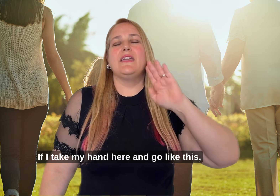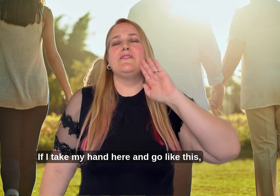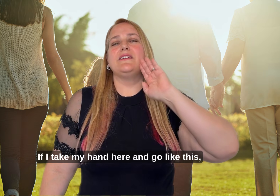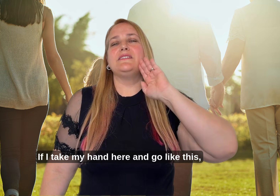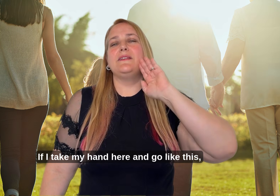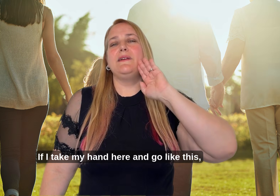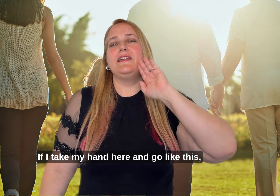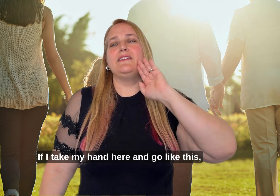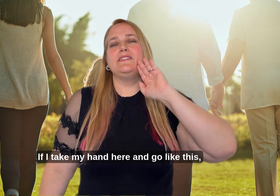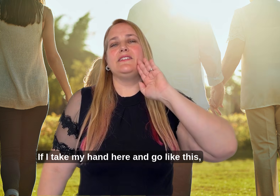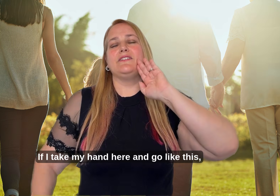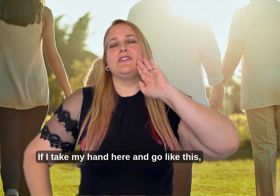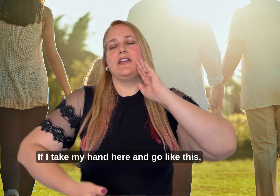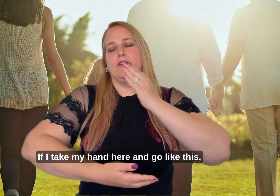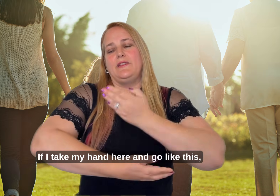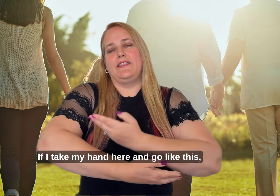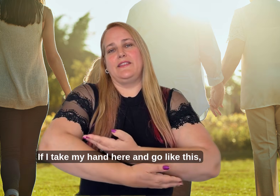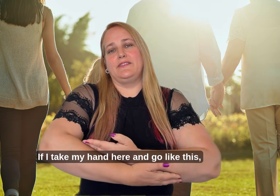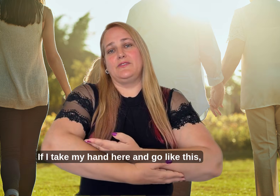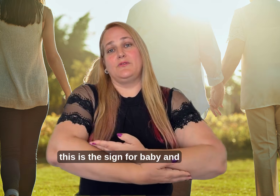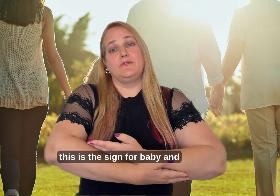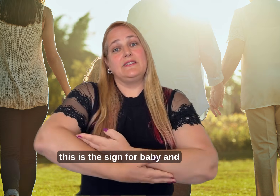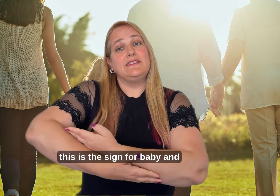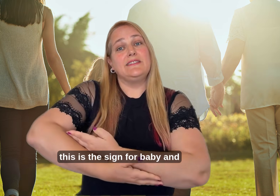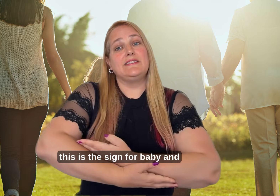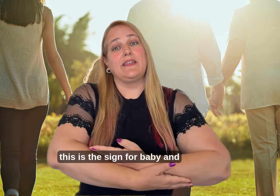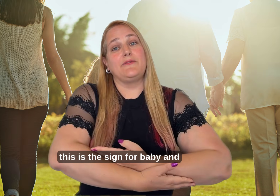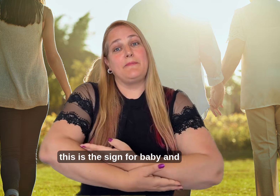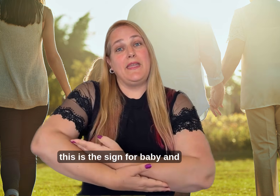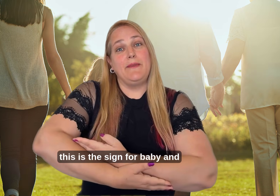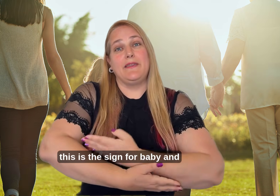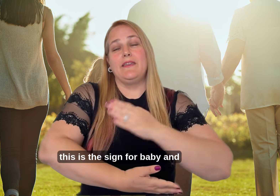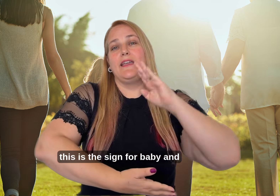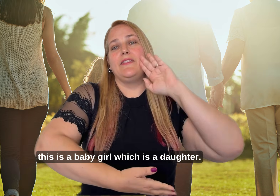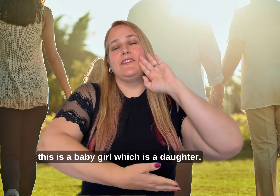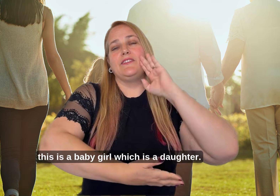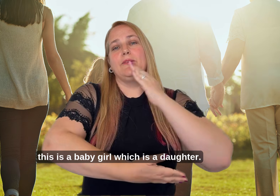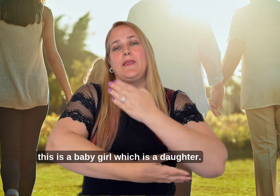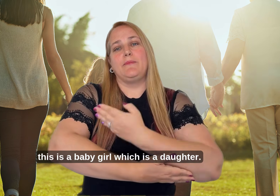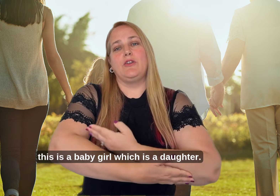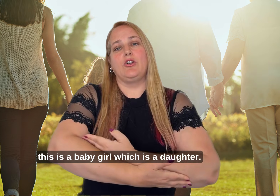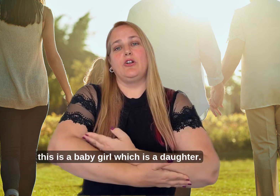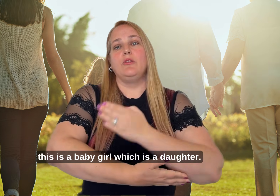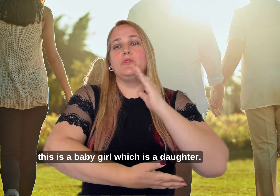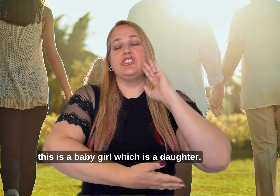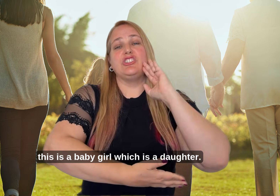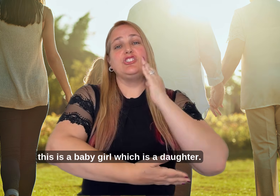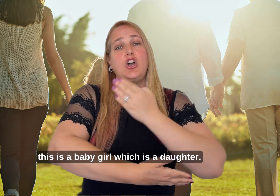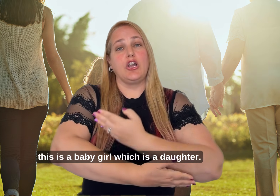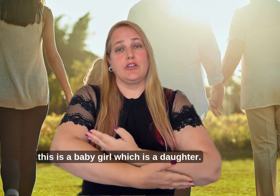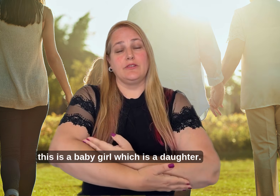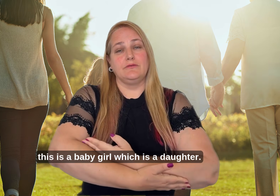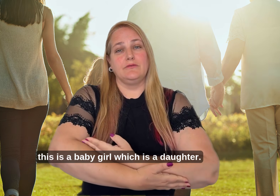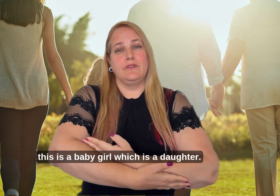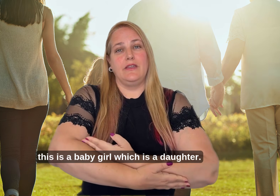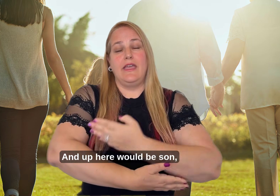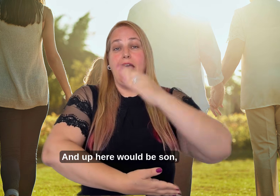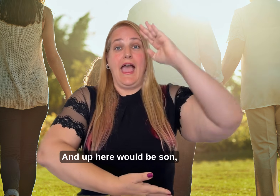If I take my hand here and go like this is the sign for baby, and this is a baby girl, which is a daughter. And